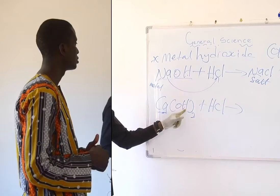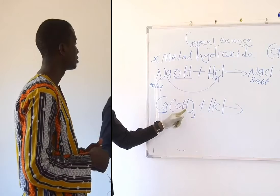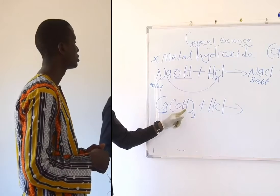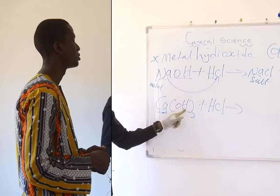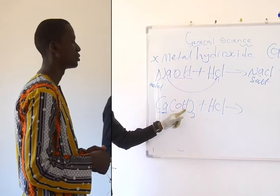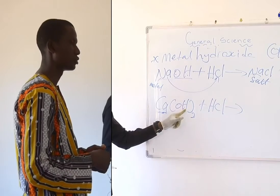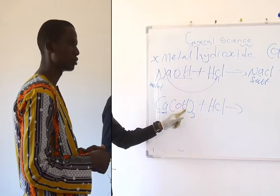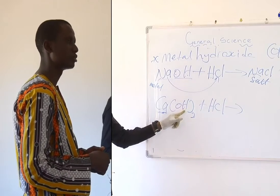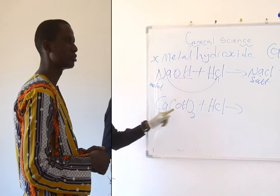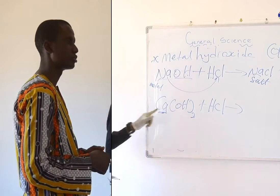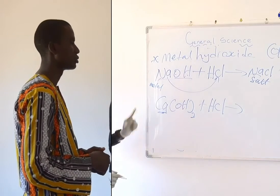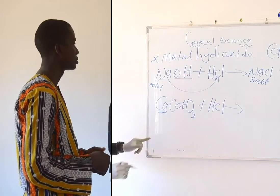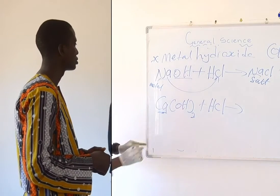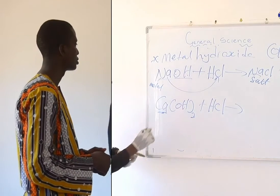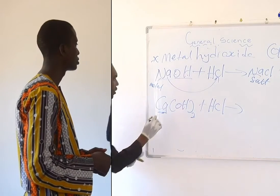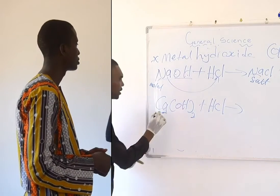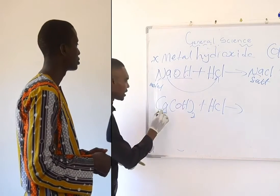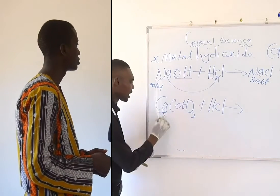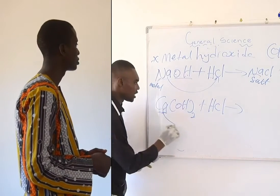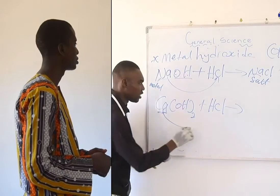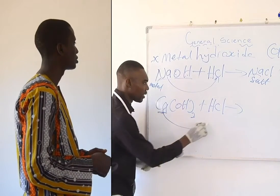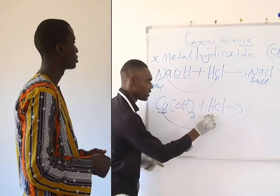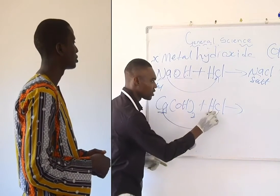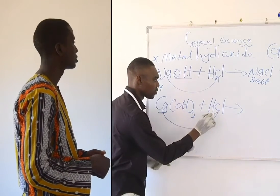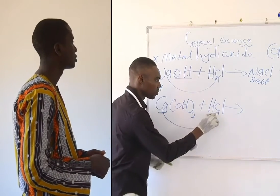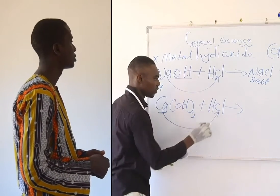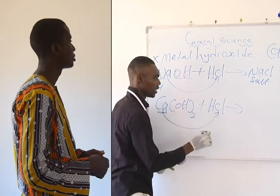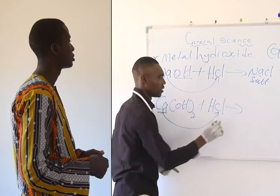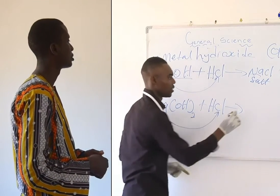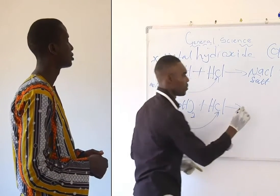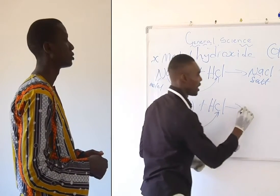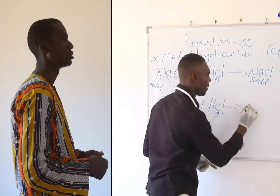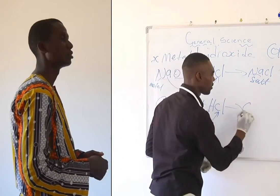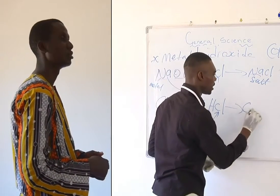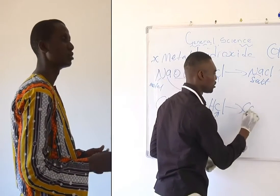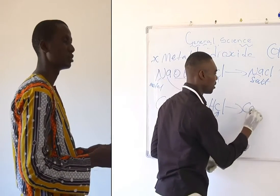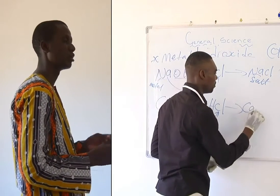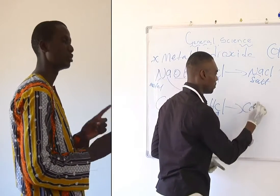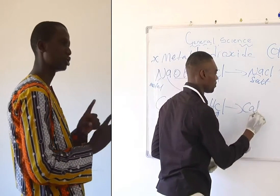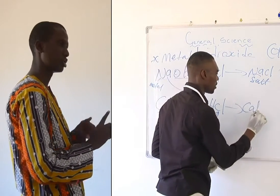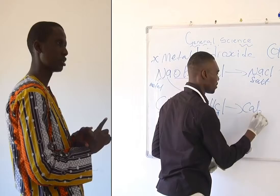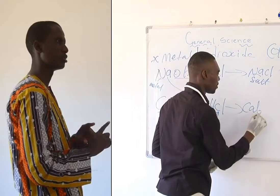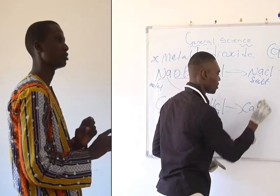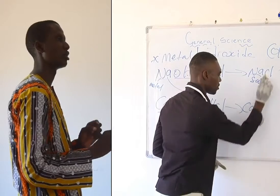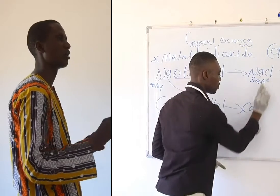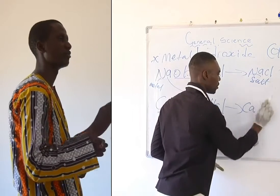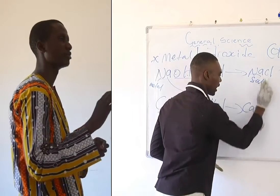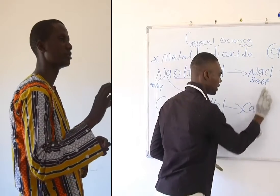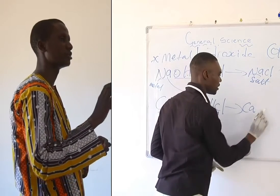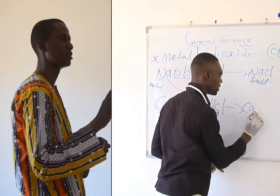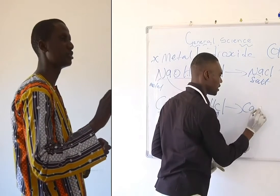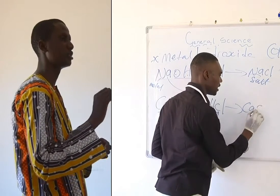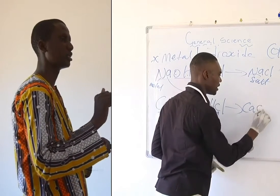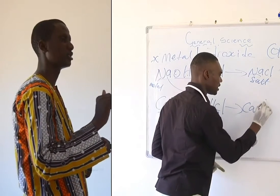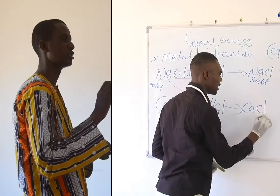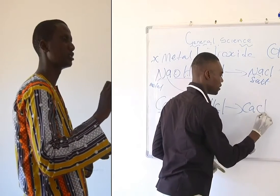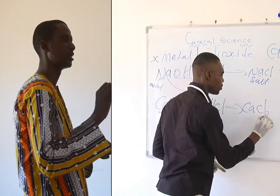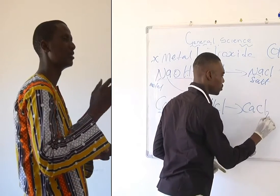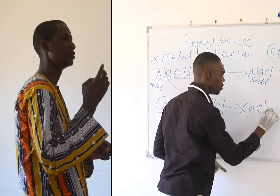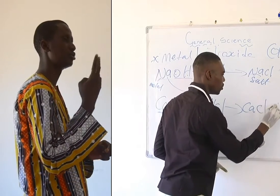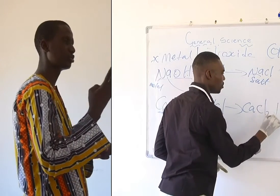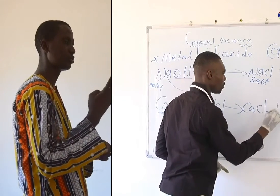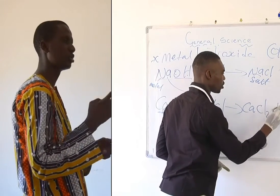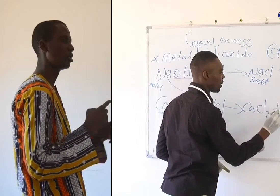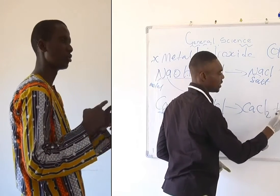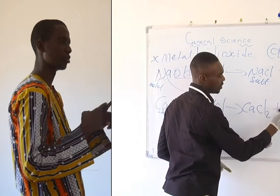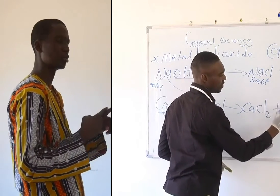metal oxide, please. So instead now, this calcium and this chlorine, we have calcium chloride,